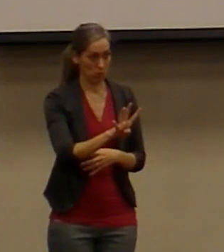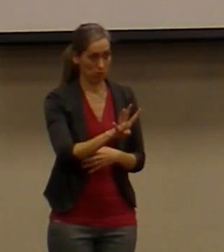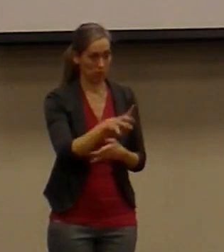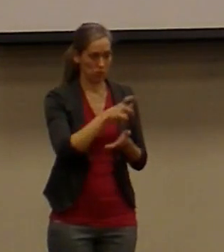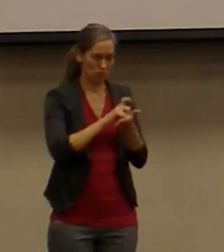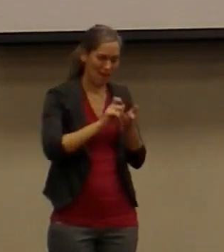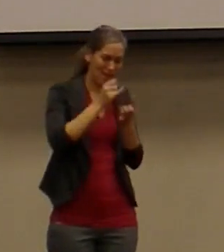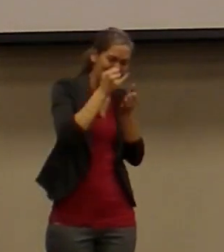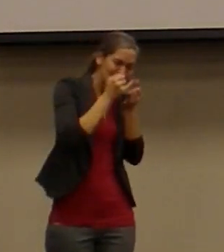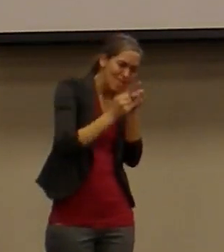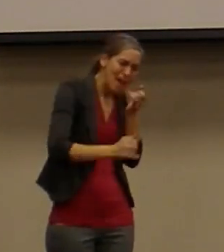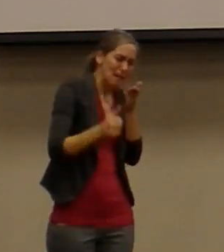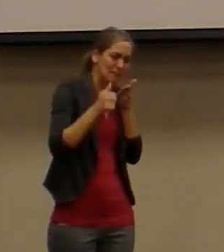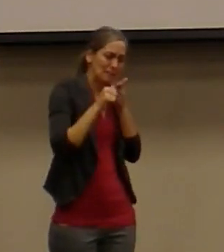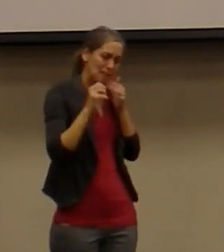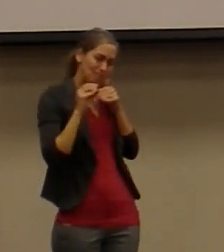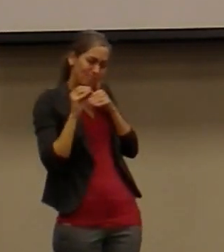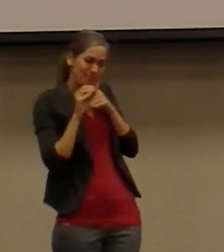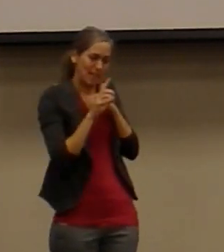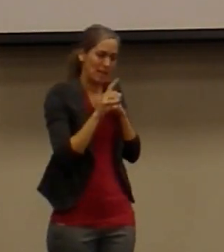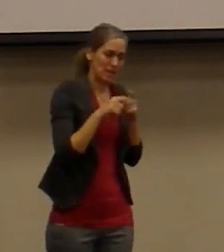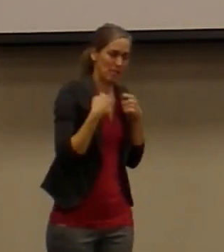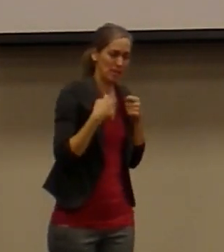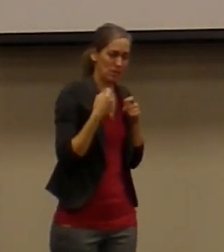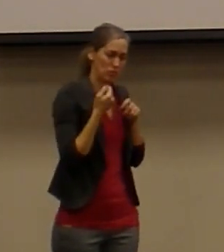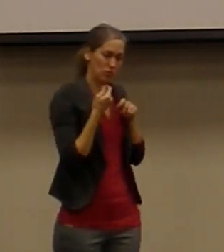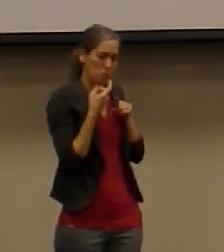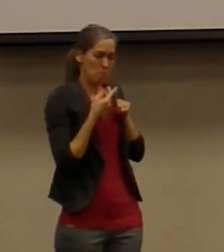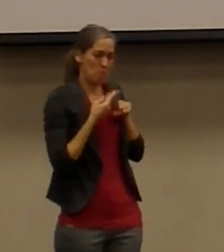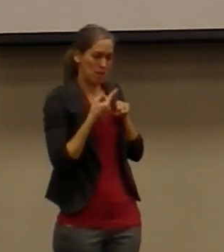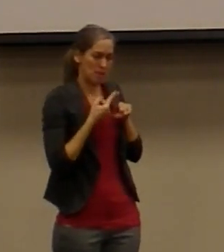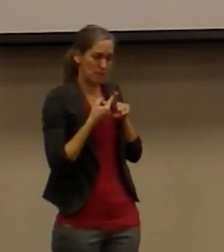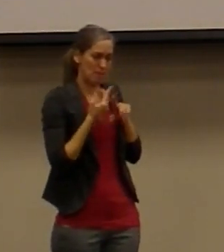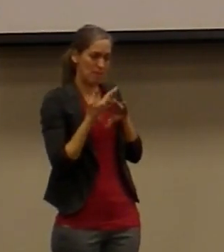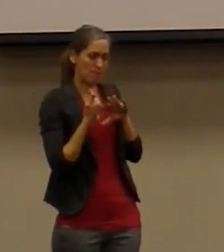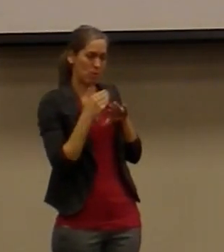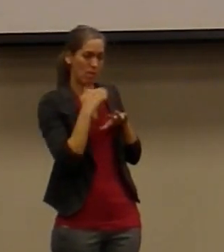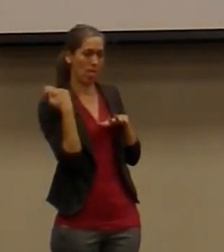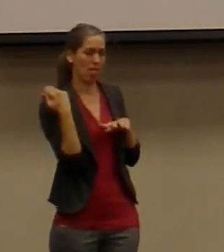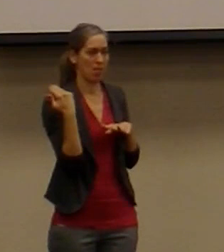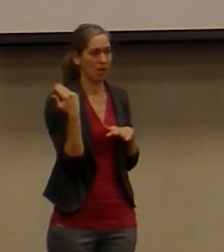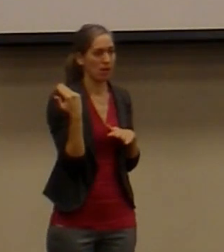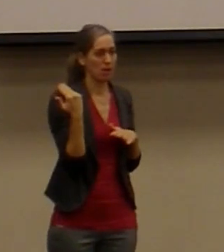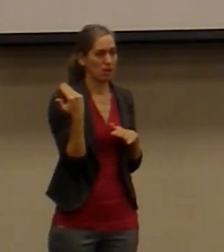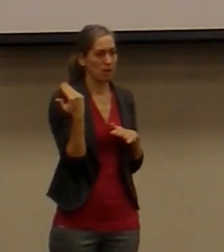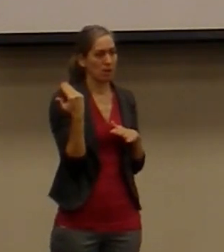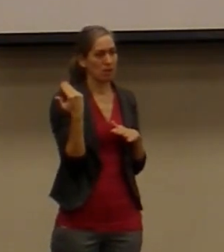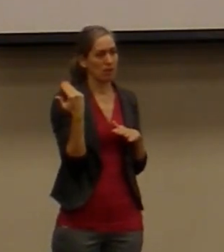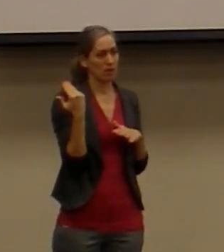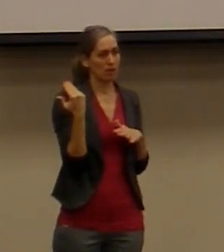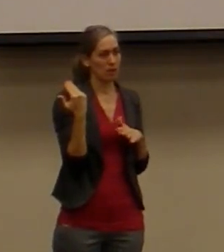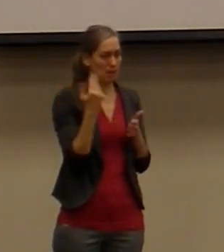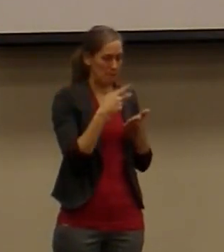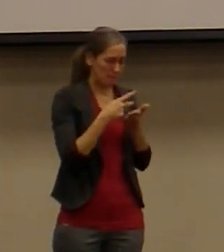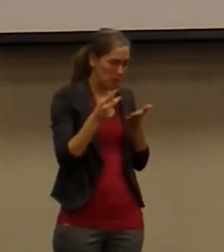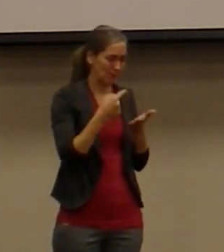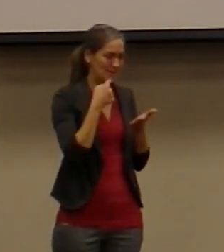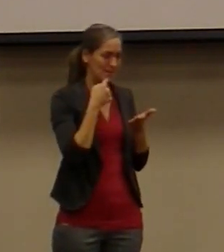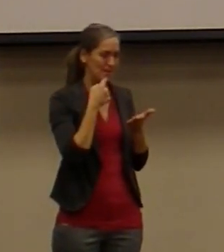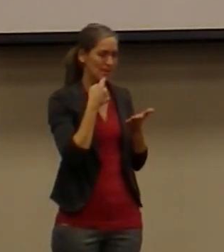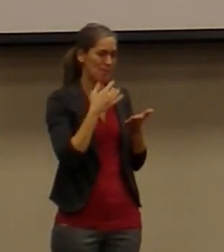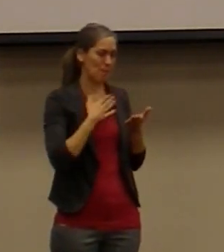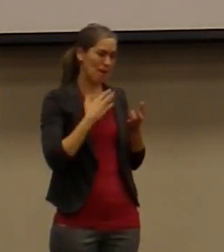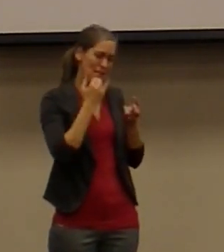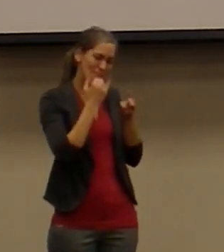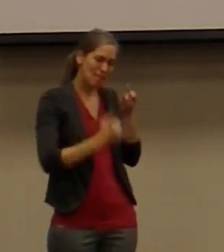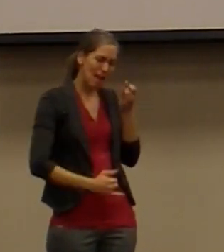that last letter to Timothy just months before he himself will be decapitated. He said, at my